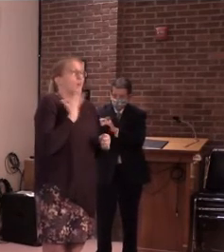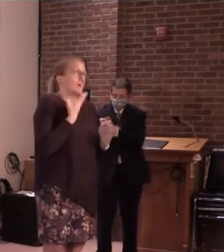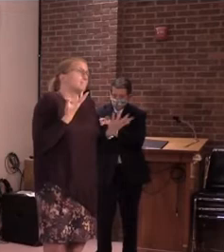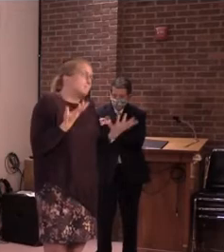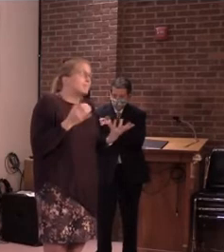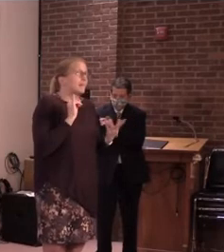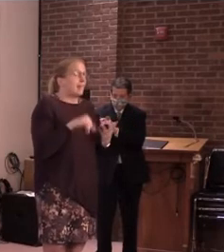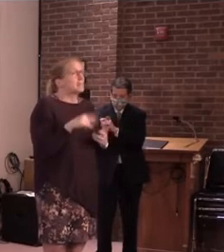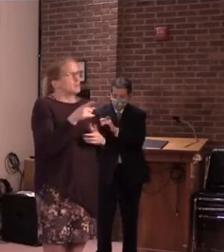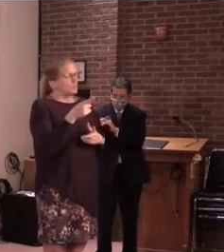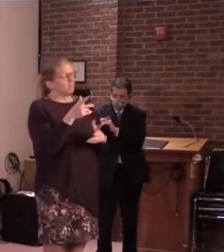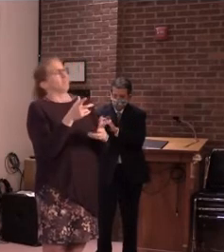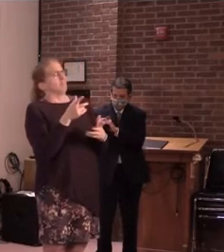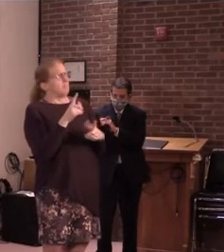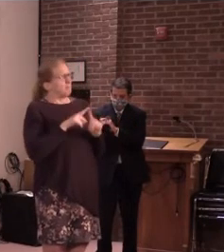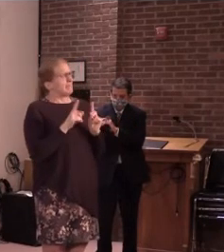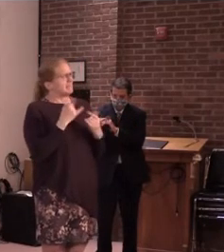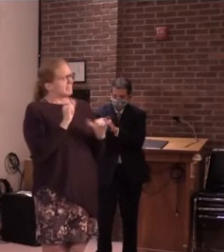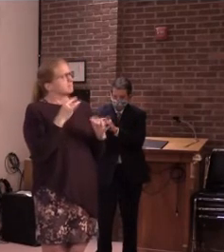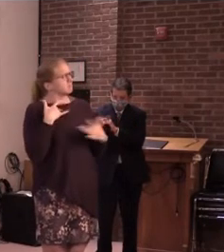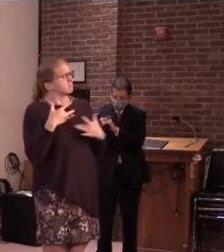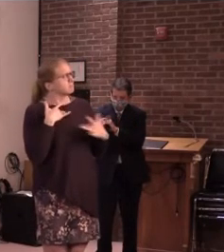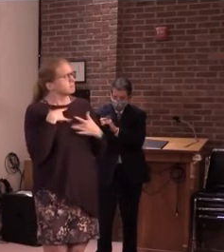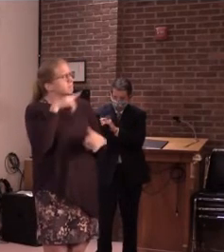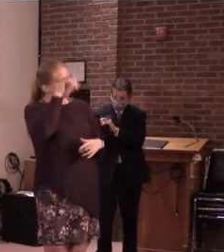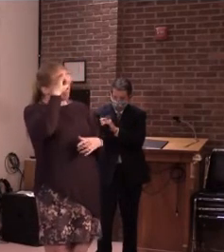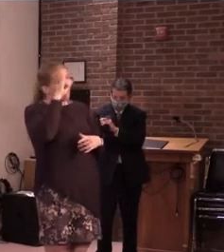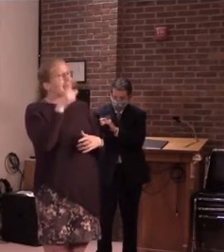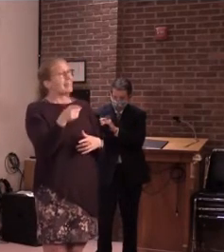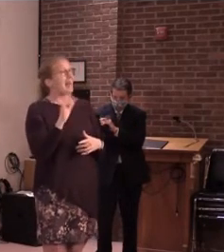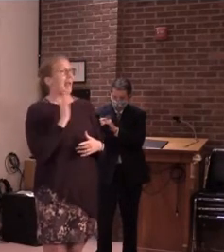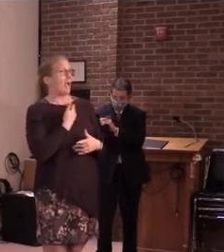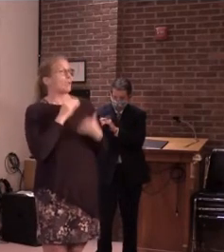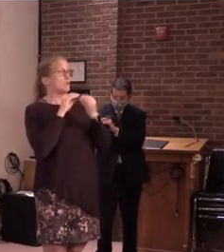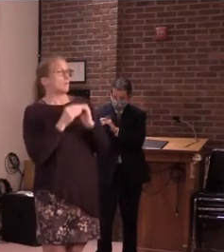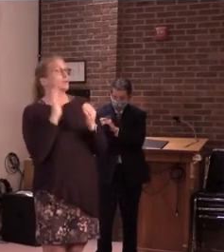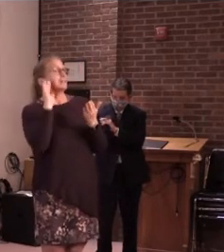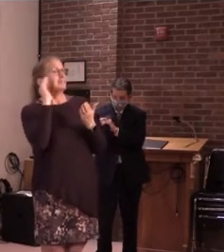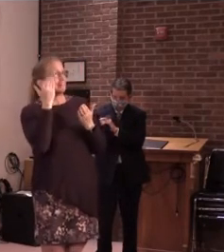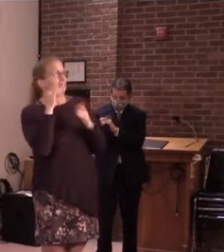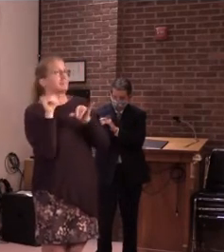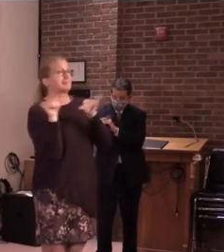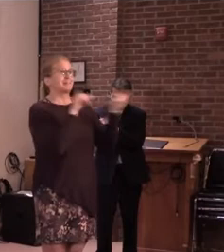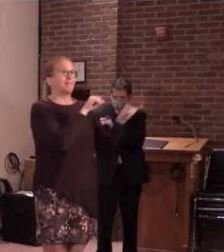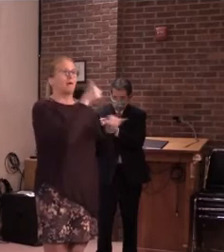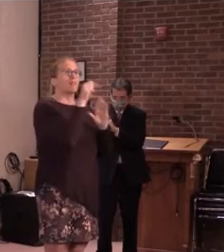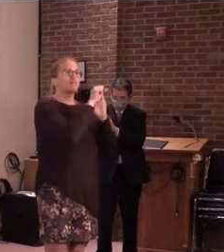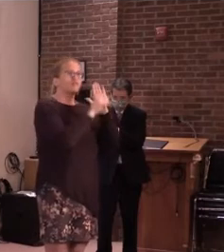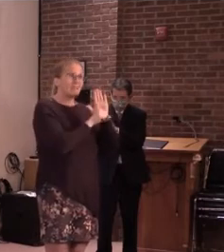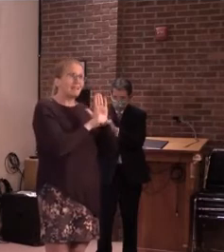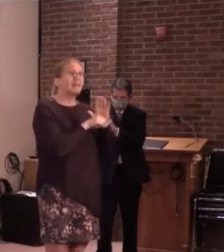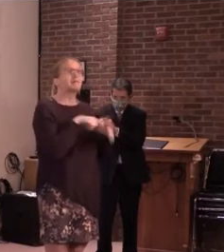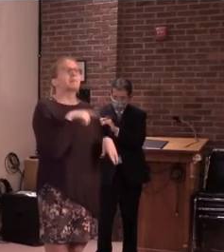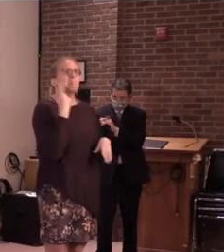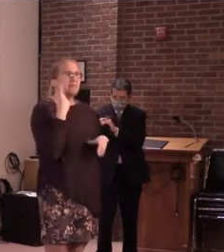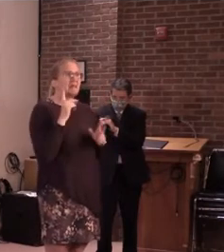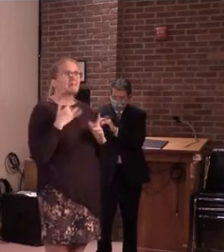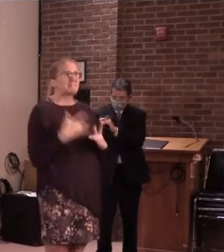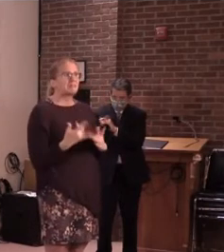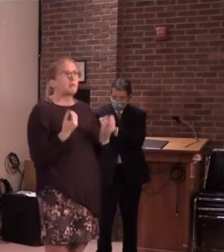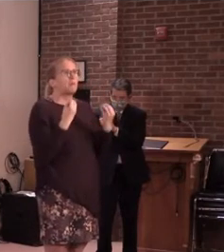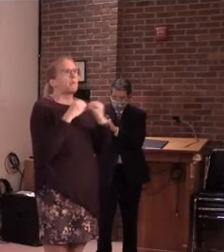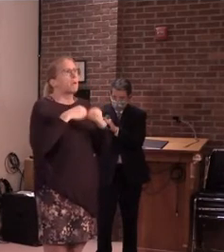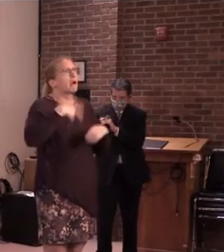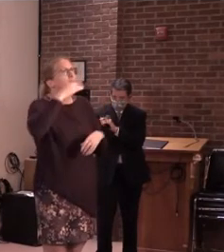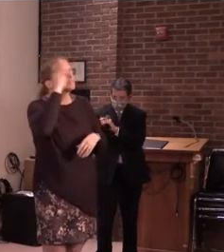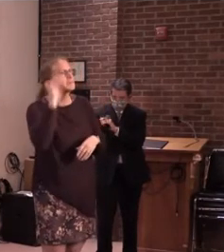it matches the data that they're discovering in other states as they look at the impact of the pandemic. I'm